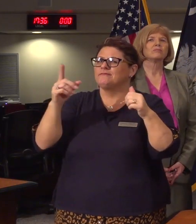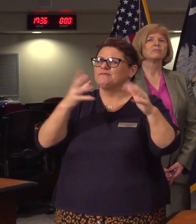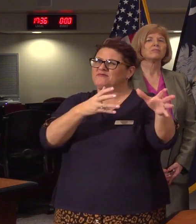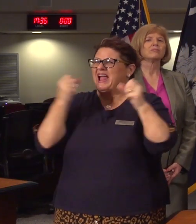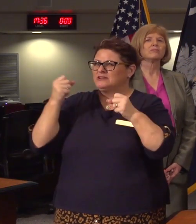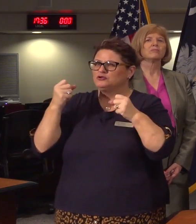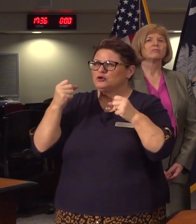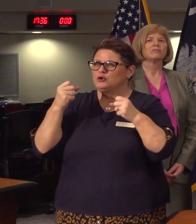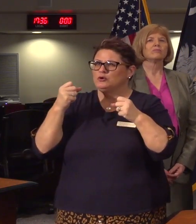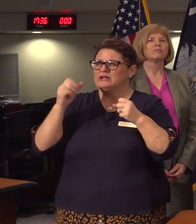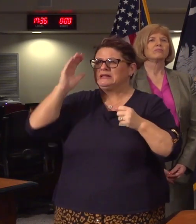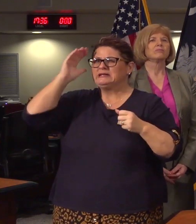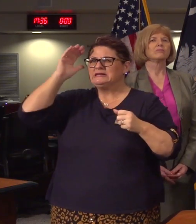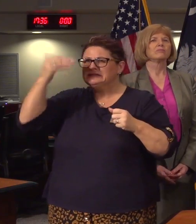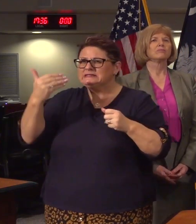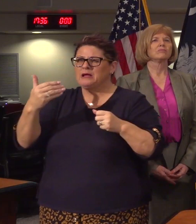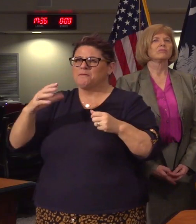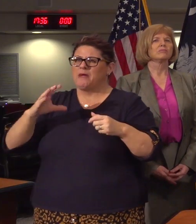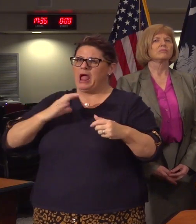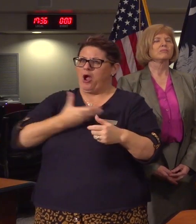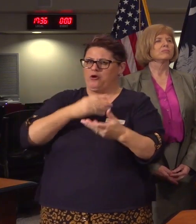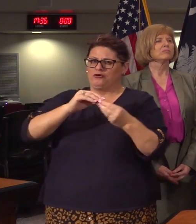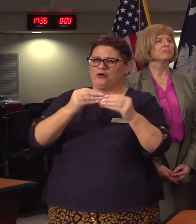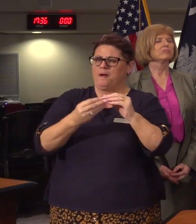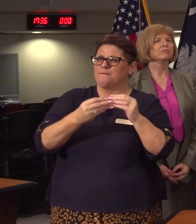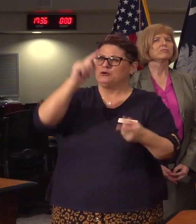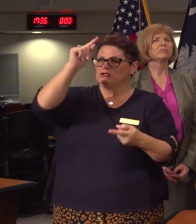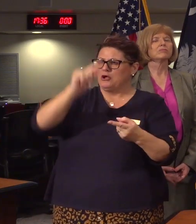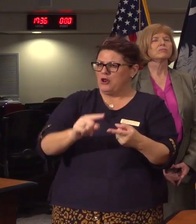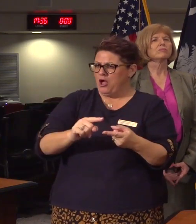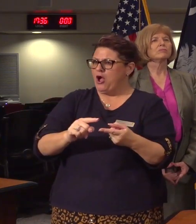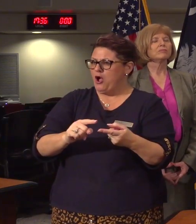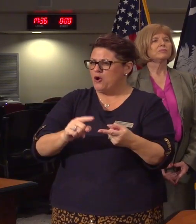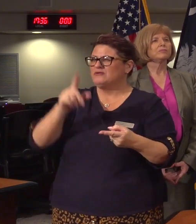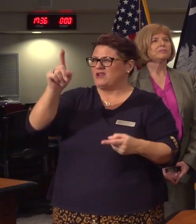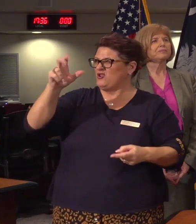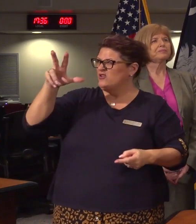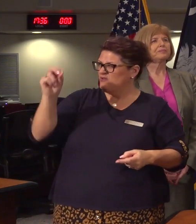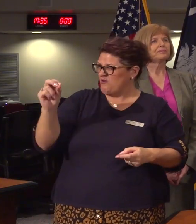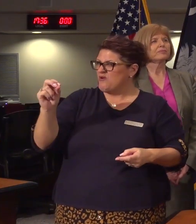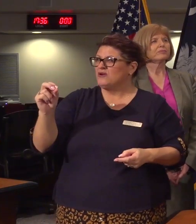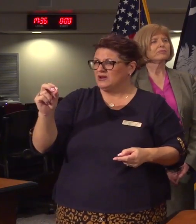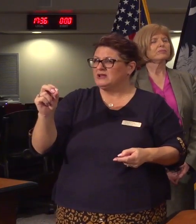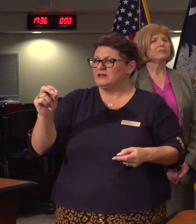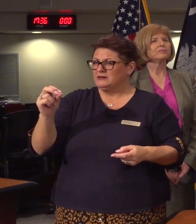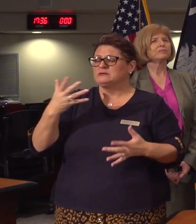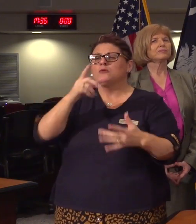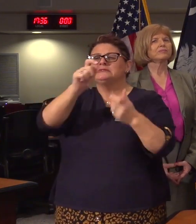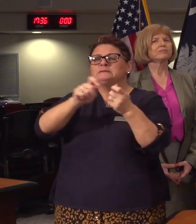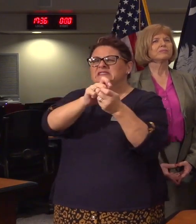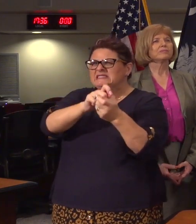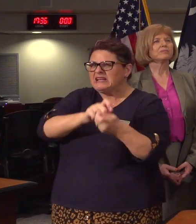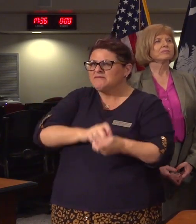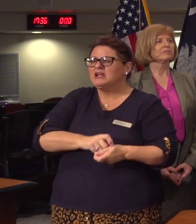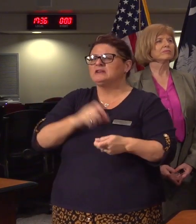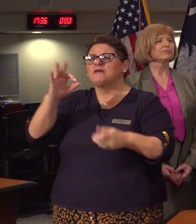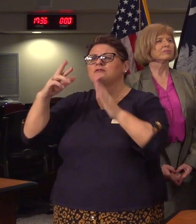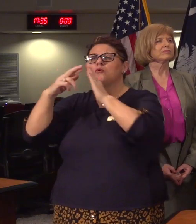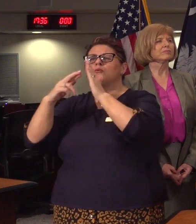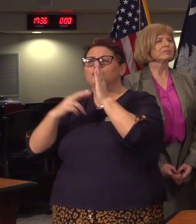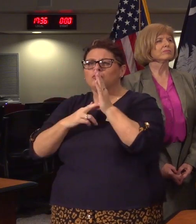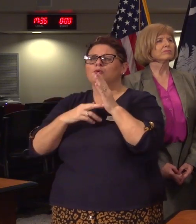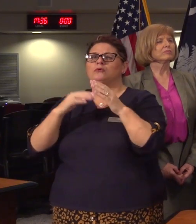still seems like a very low number here in South Carolina. So what does that mean as far as specifics or standards of going in and getting